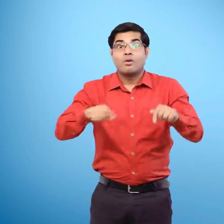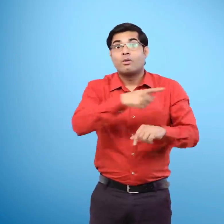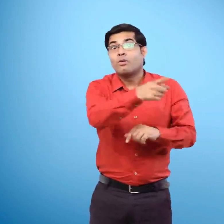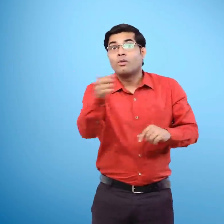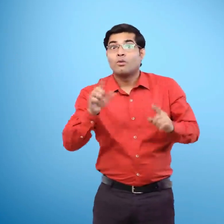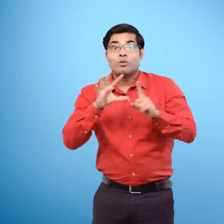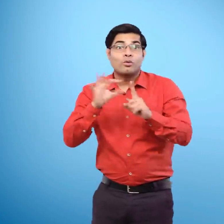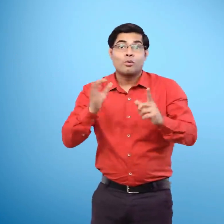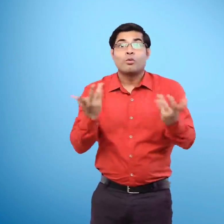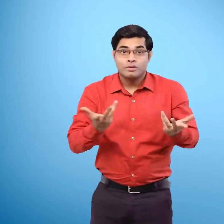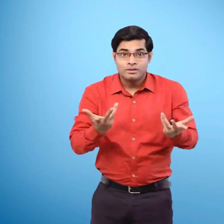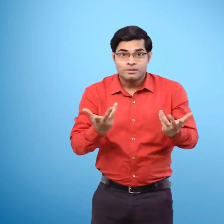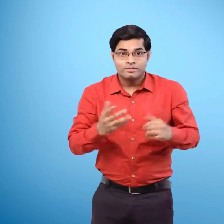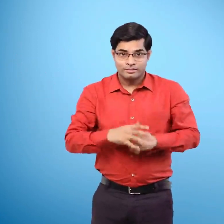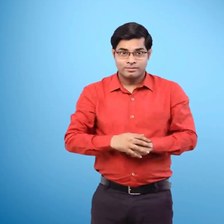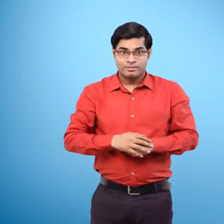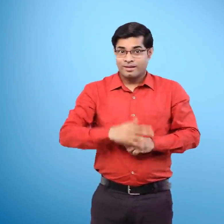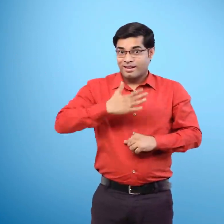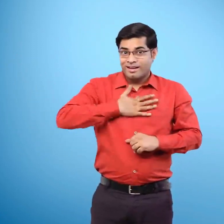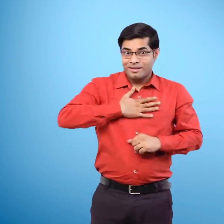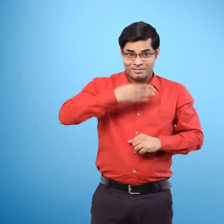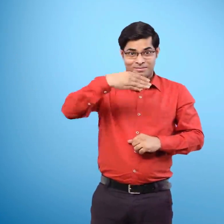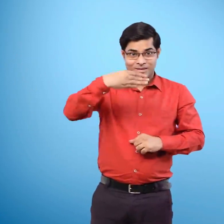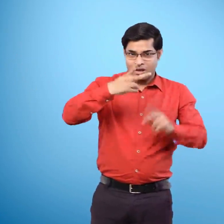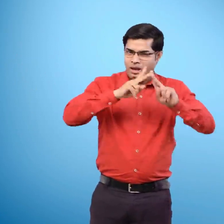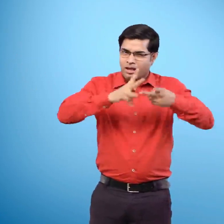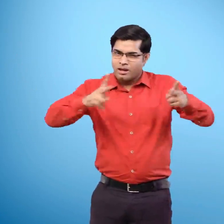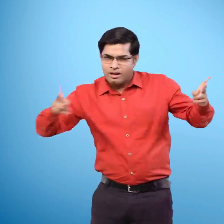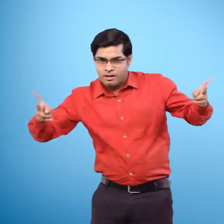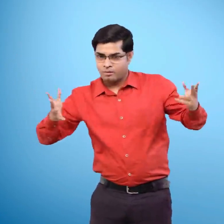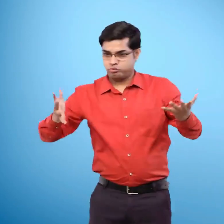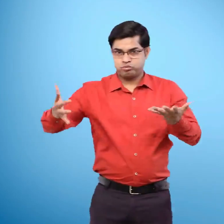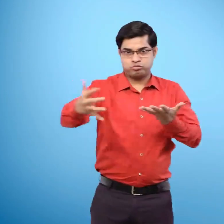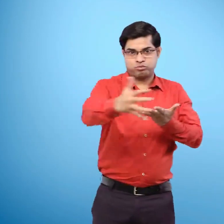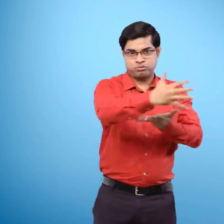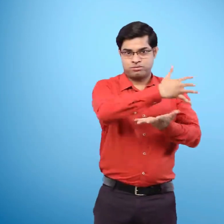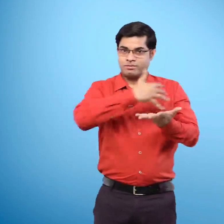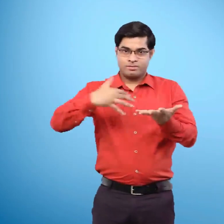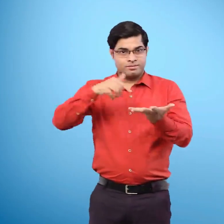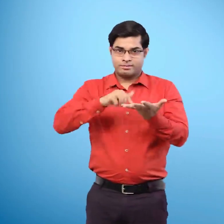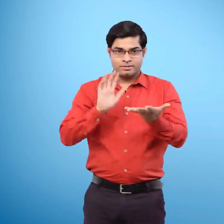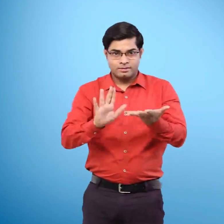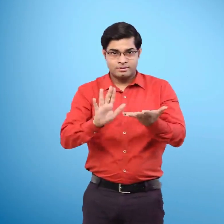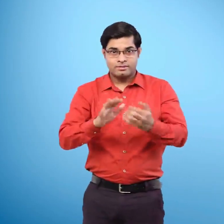Now you also collect some leaves and arrange them in different patterns.